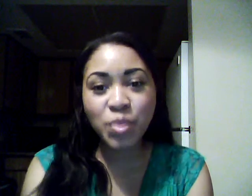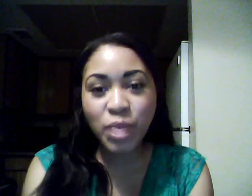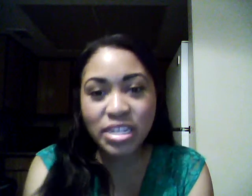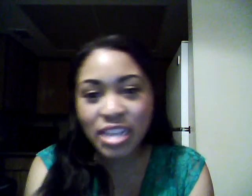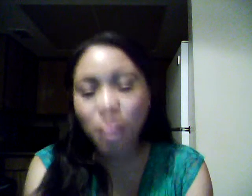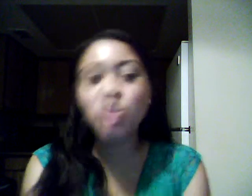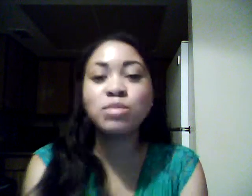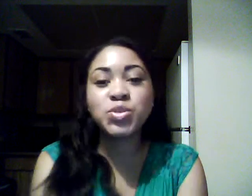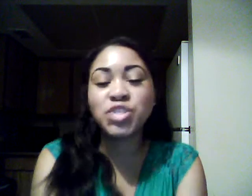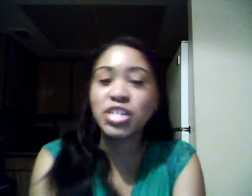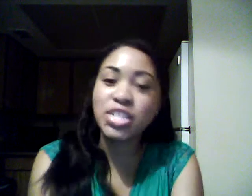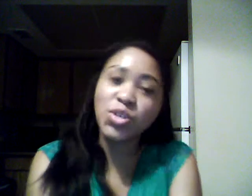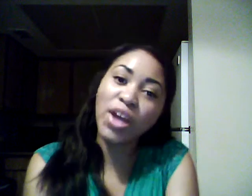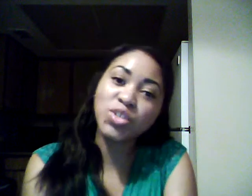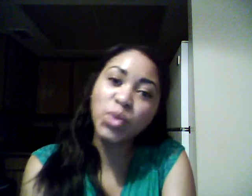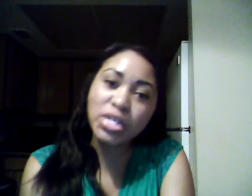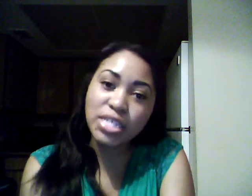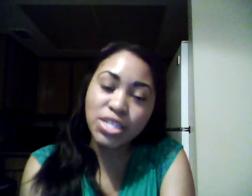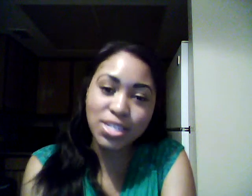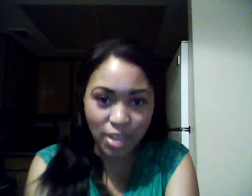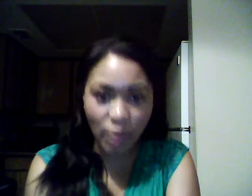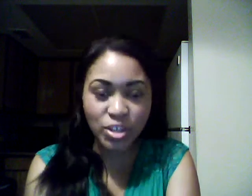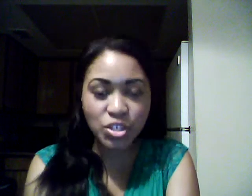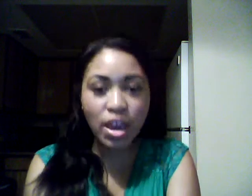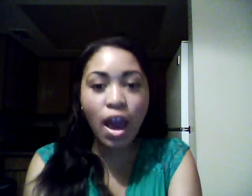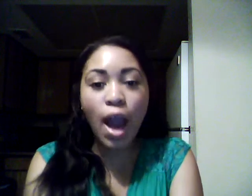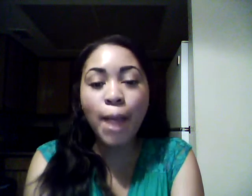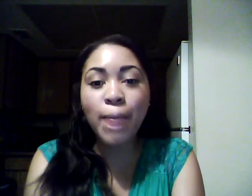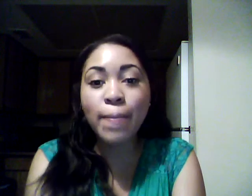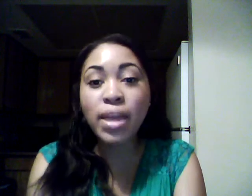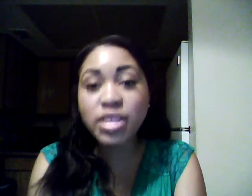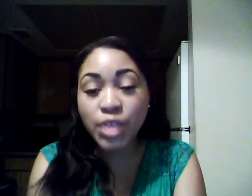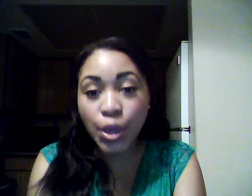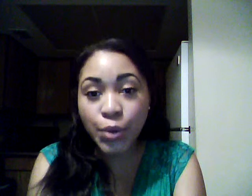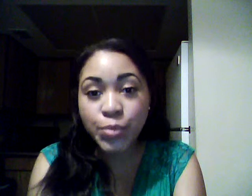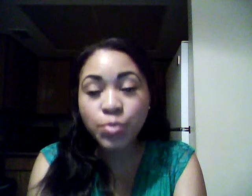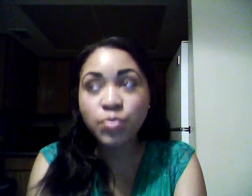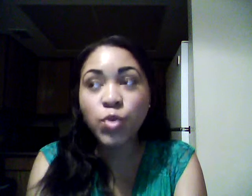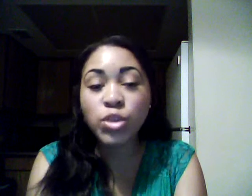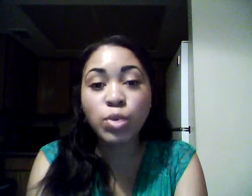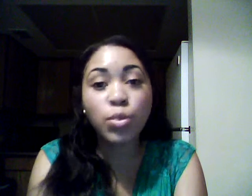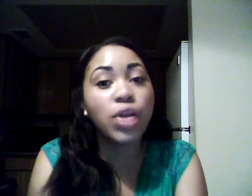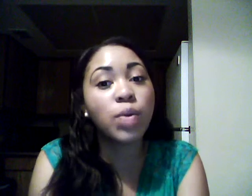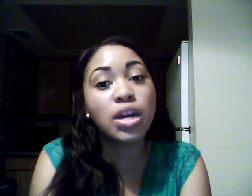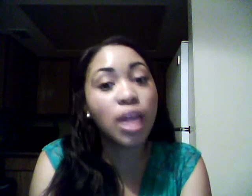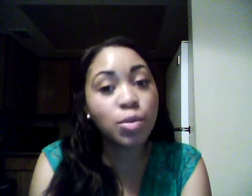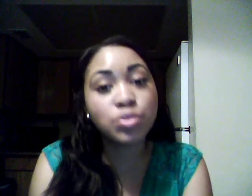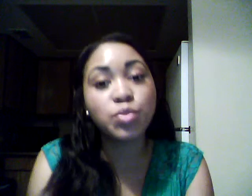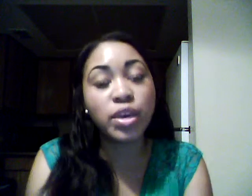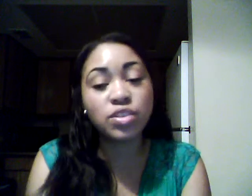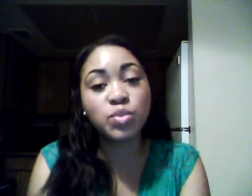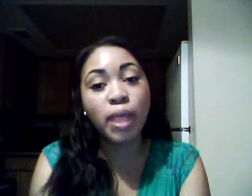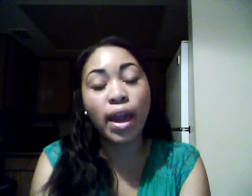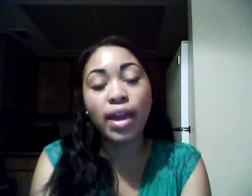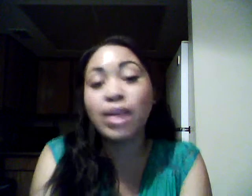Hello everyone, and welcome to Ashante's Crash Course into Sign Language. I made this video for the people that were unable to make it to my